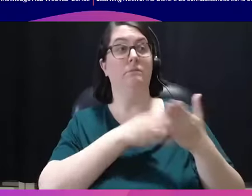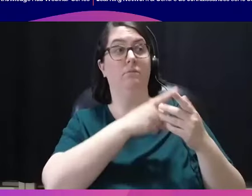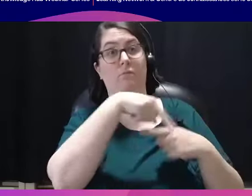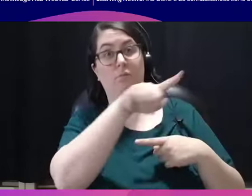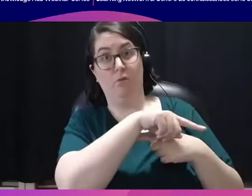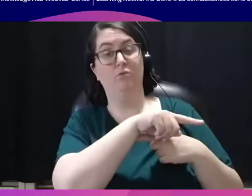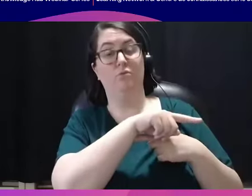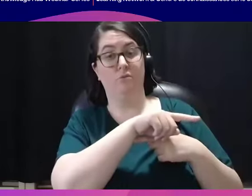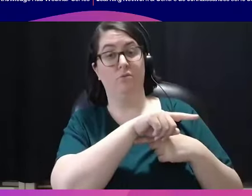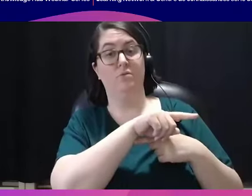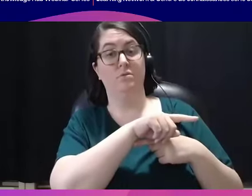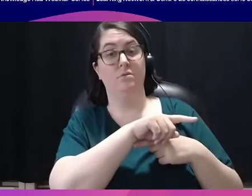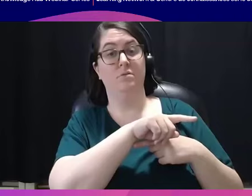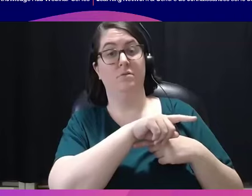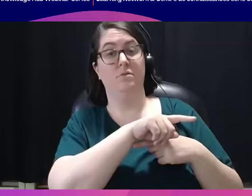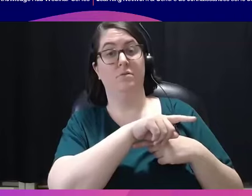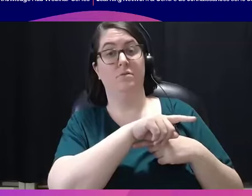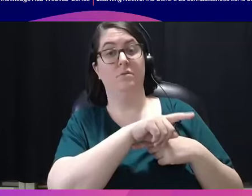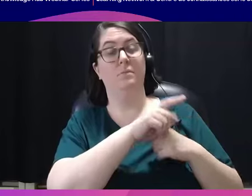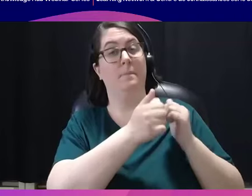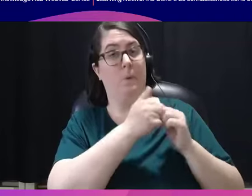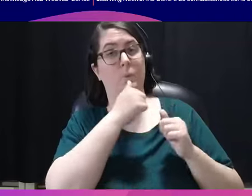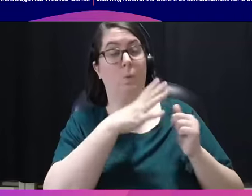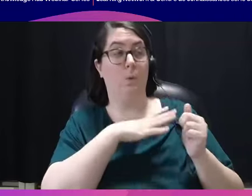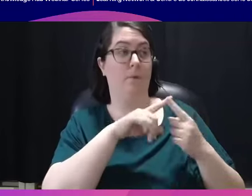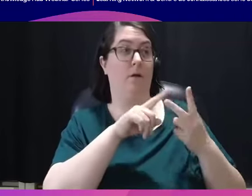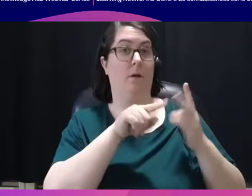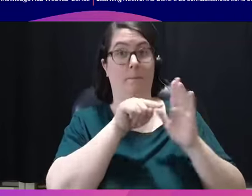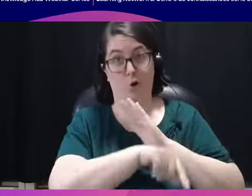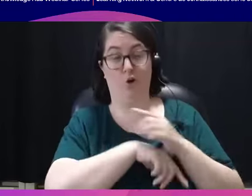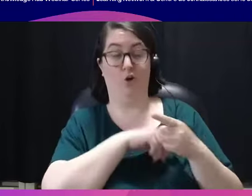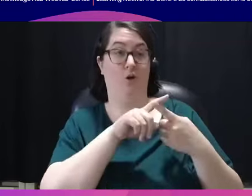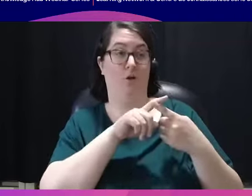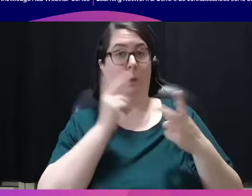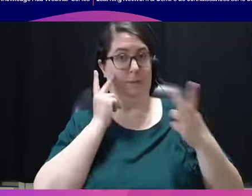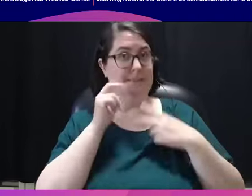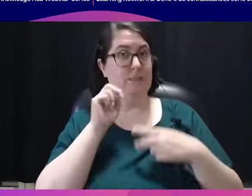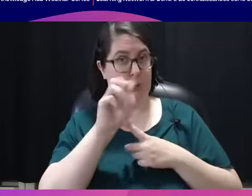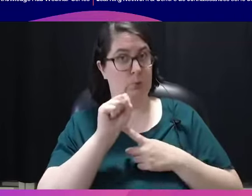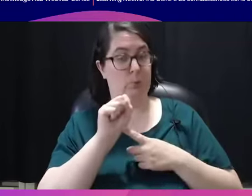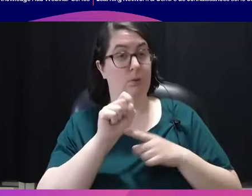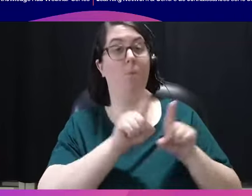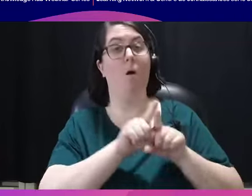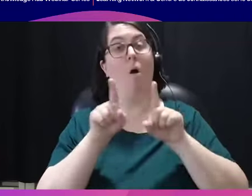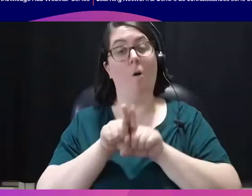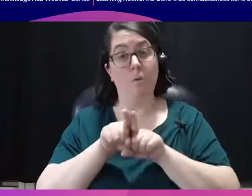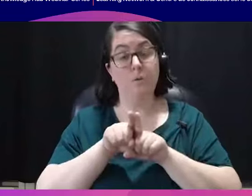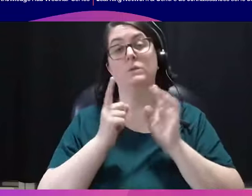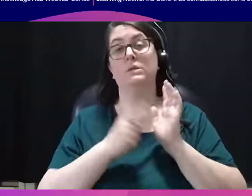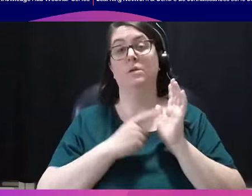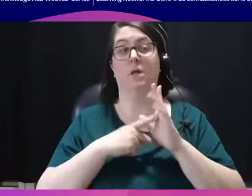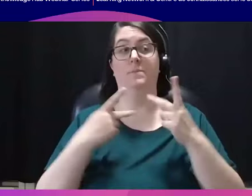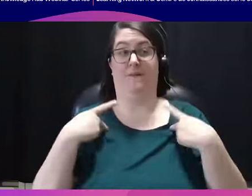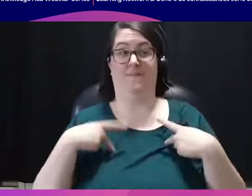this is in the form of violence against women, homicide, as we see in the news, but also they're sometimes physically